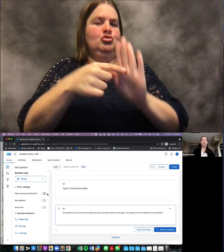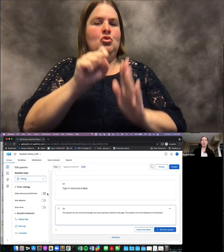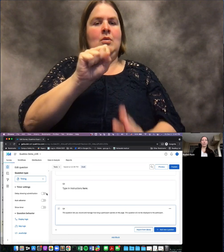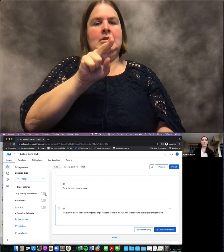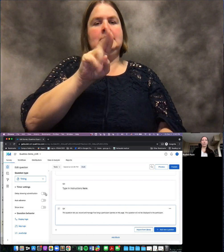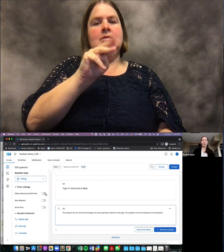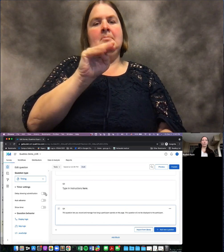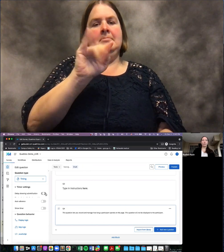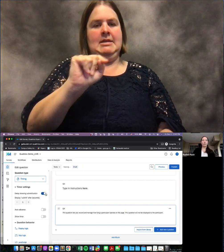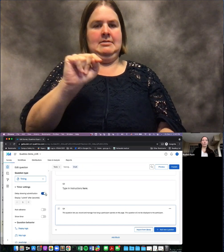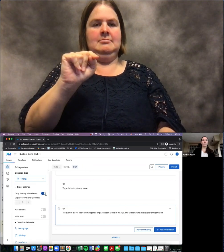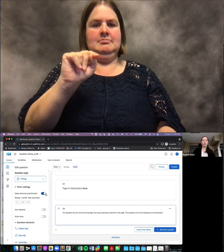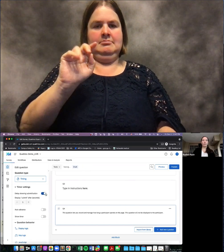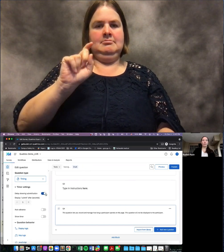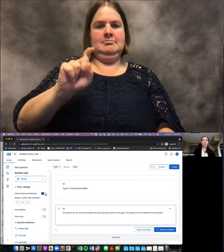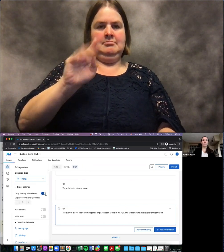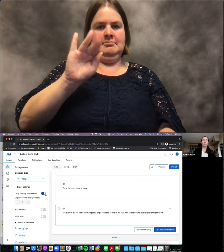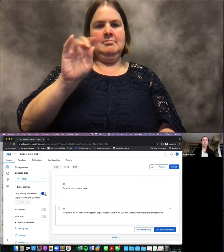button.